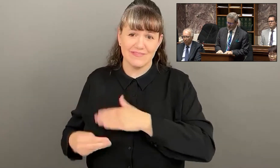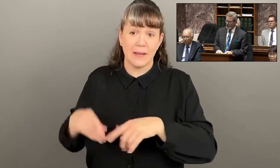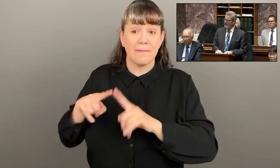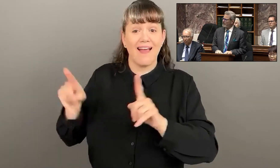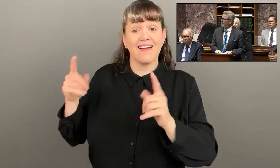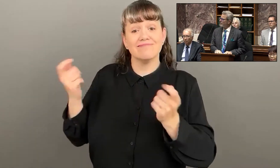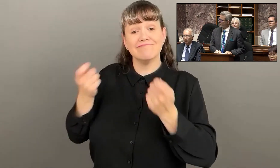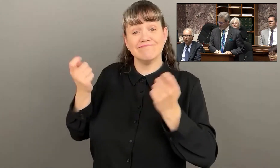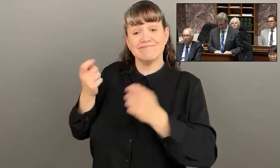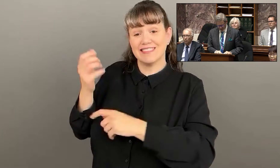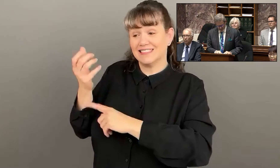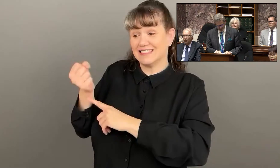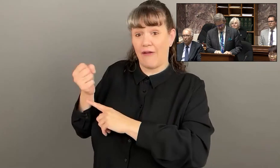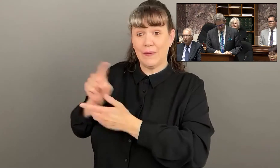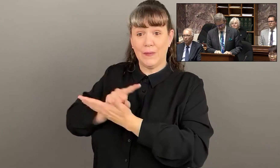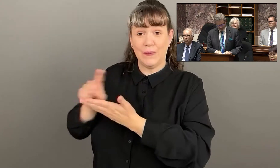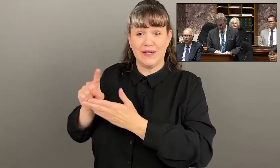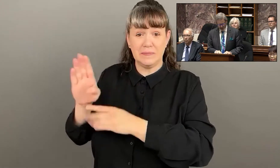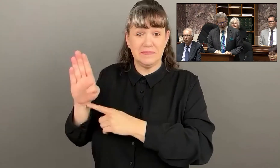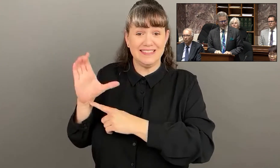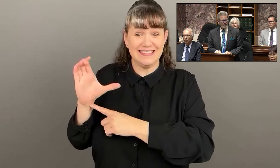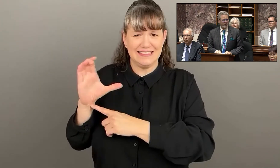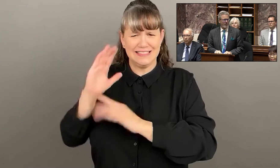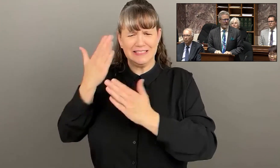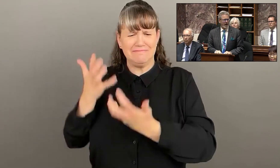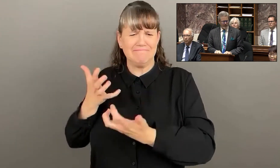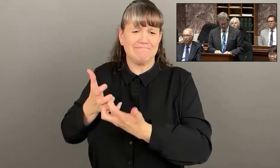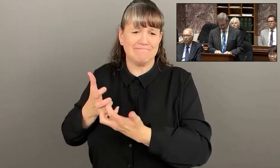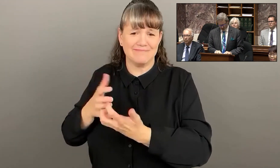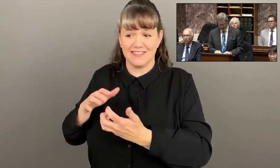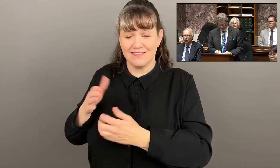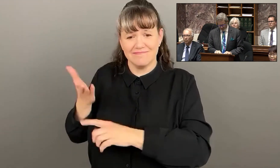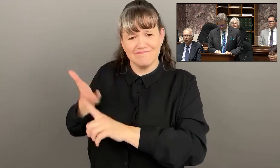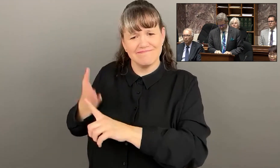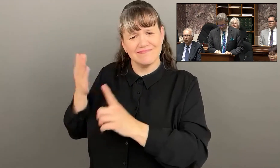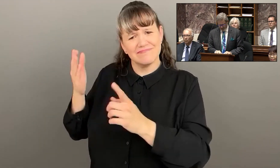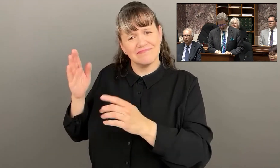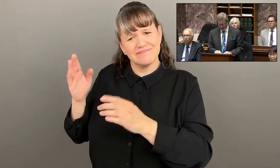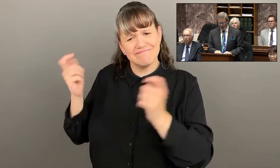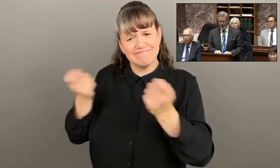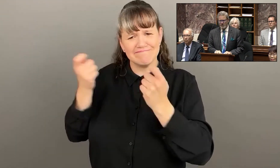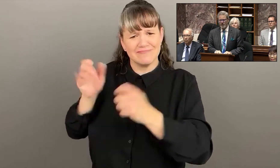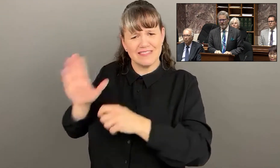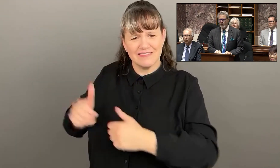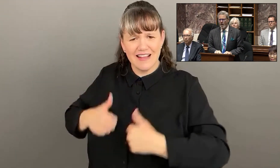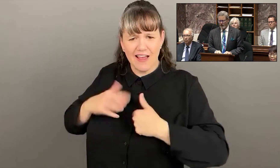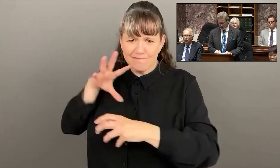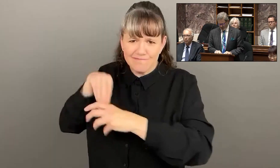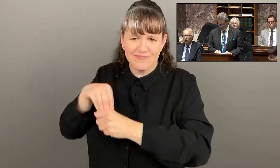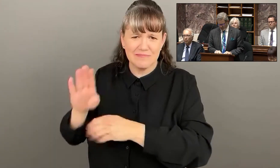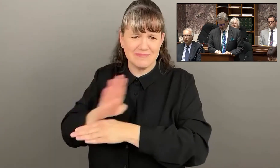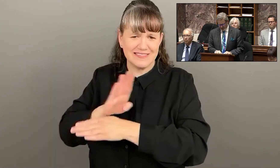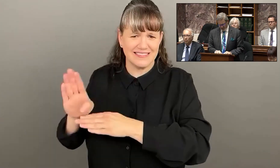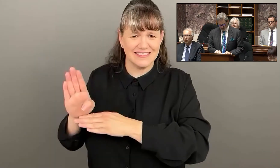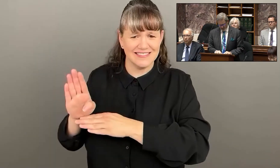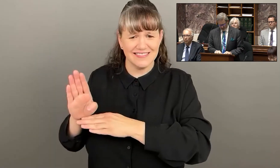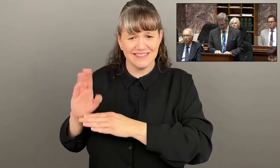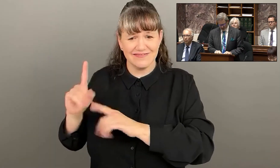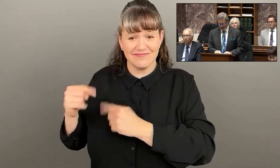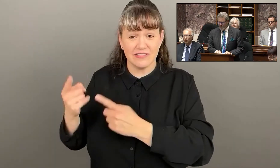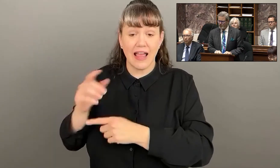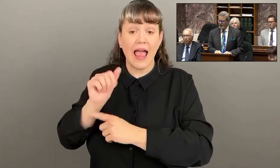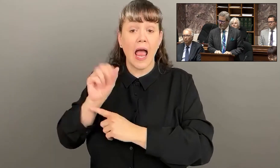industry and to the people who depend upon it. Abbotsford and British Columbia have lost one of the quieter types, Mr.